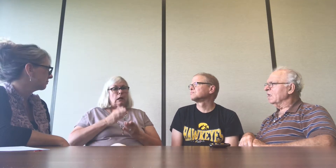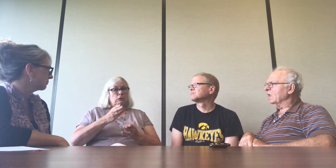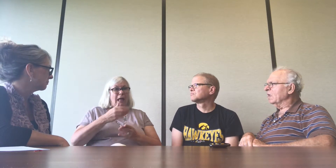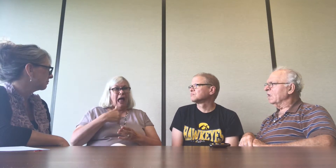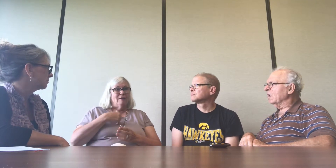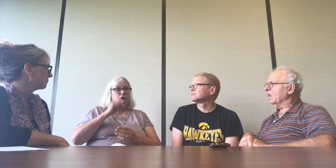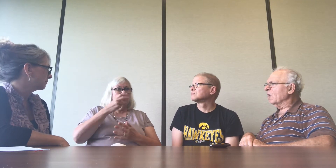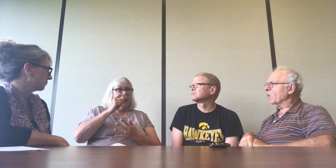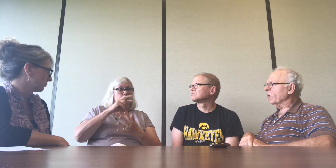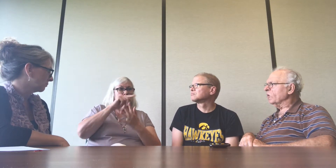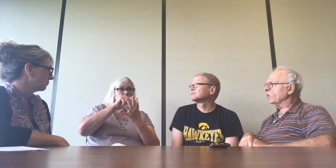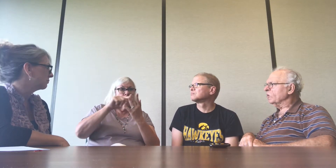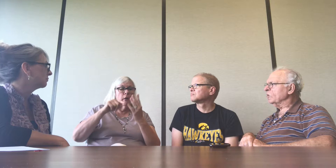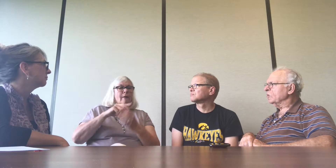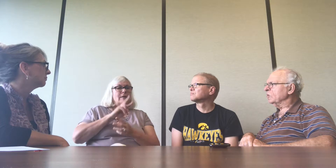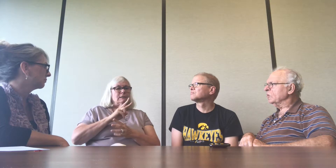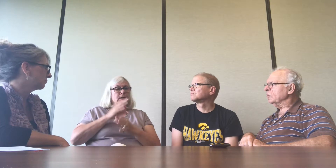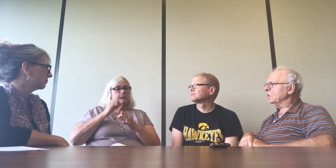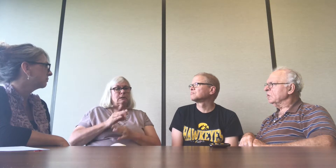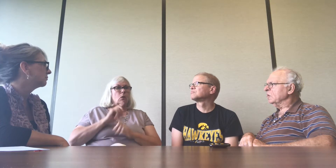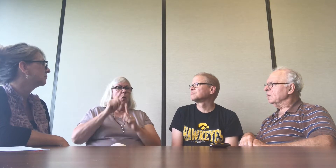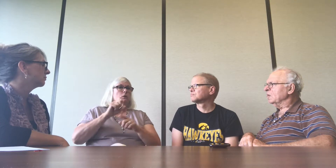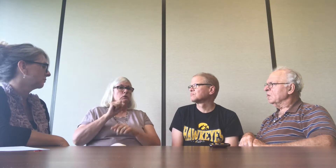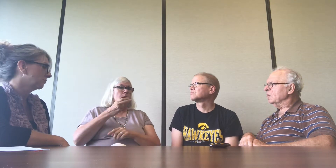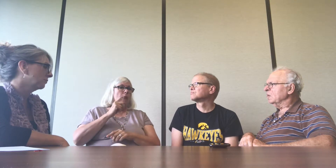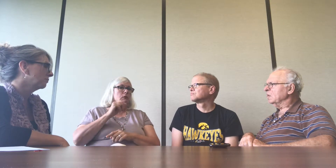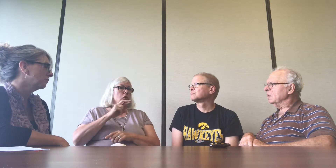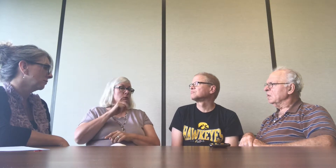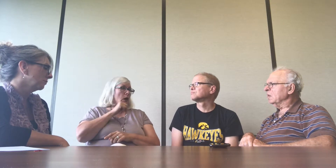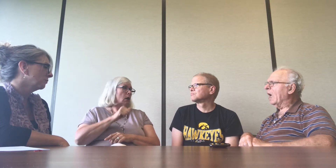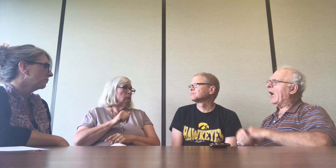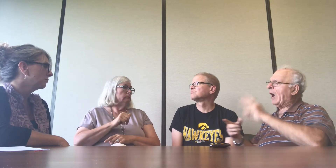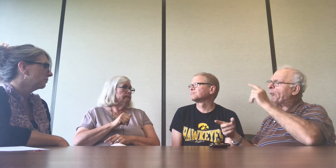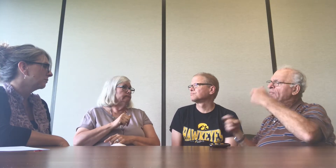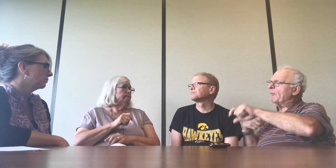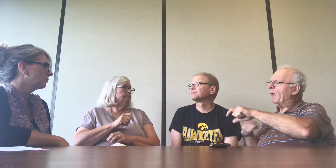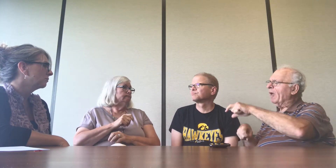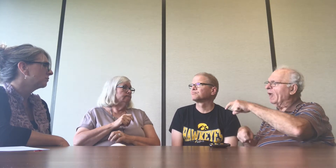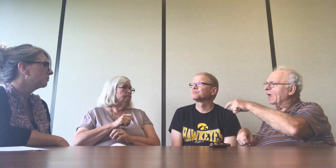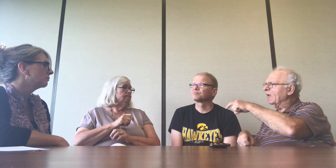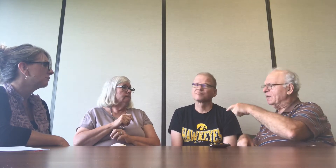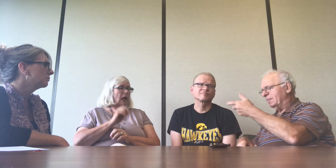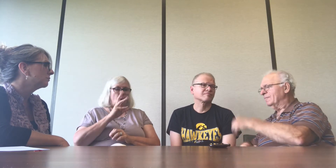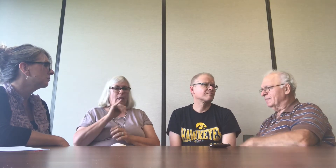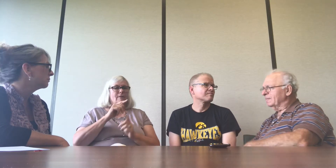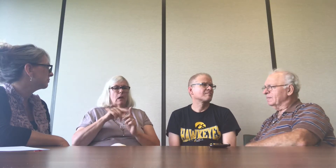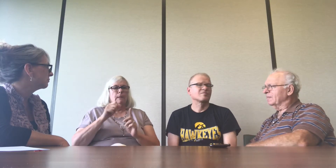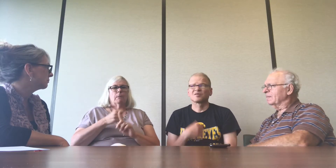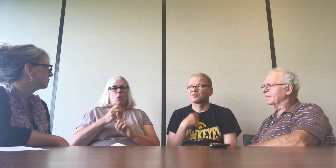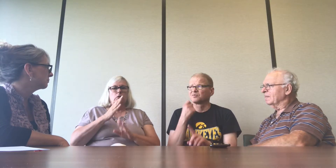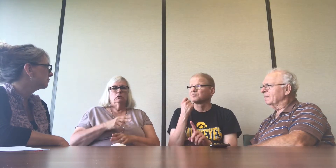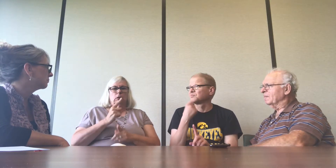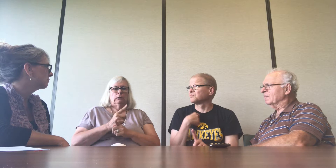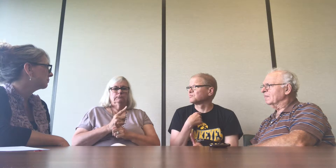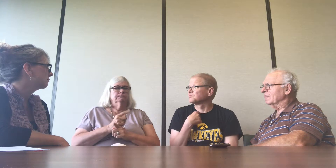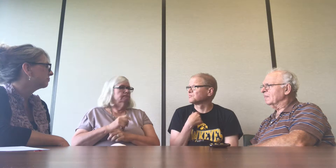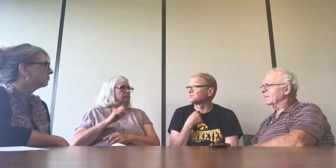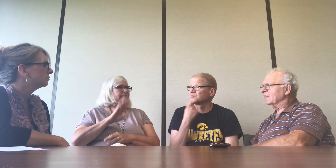it on them. They may suggest the shelter and offer it, but it's not forced.